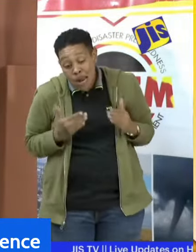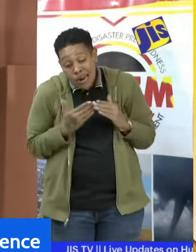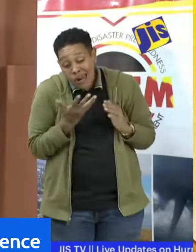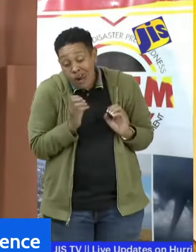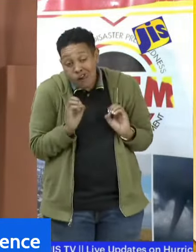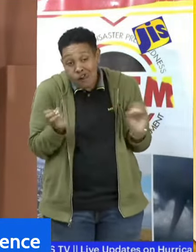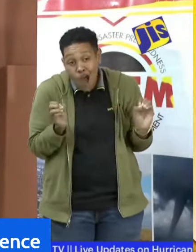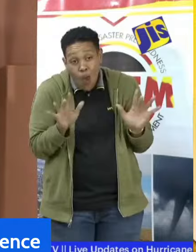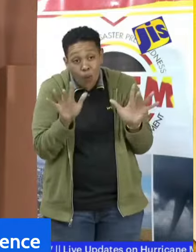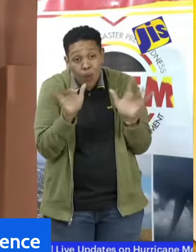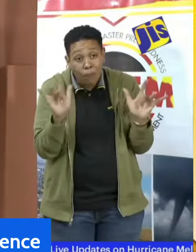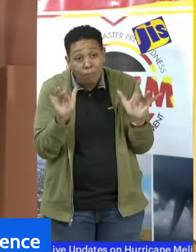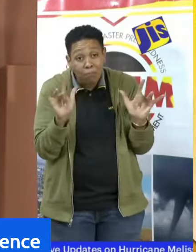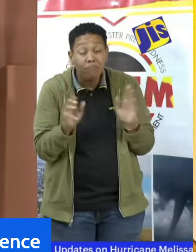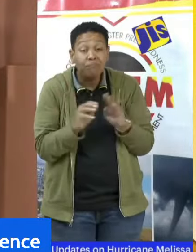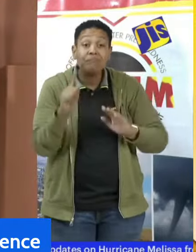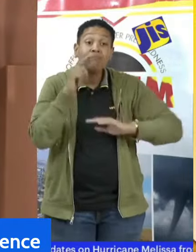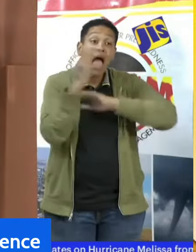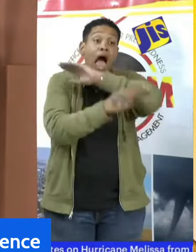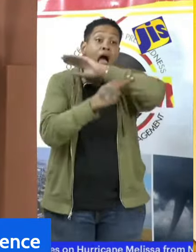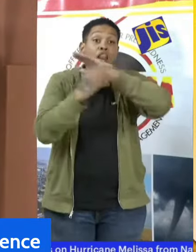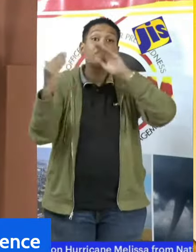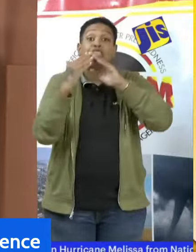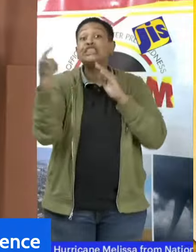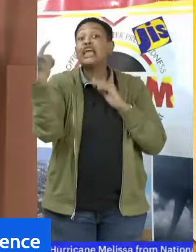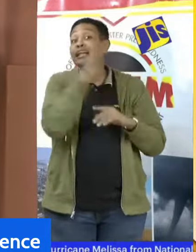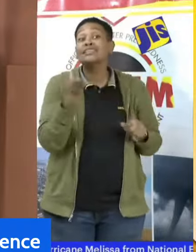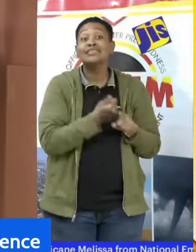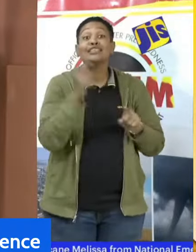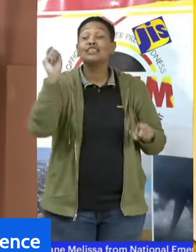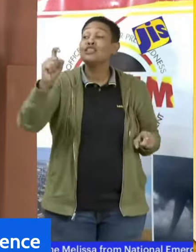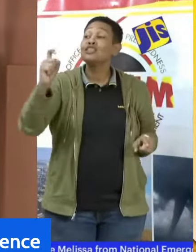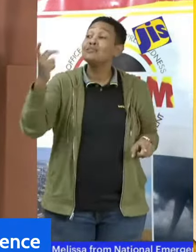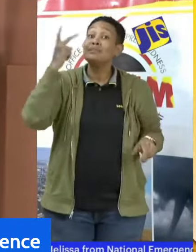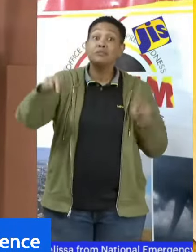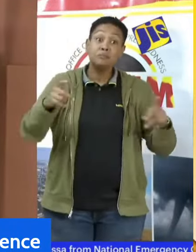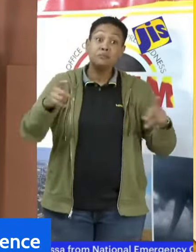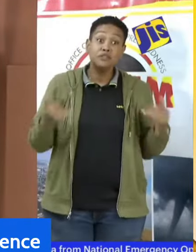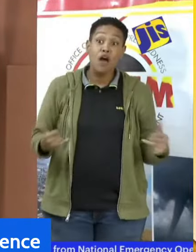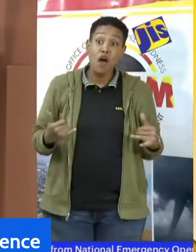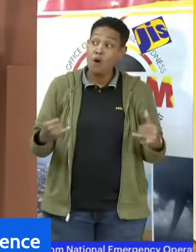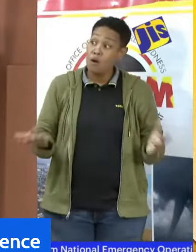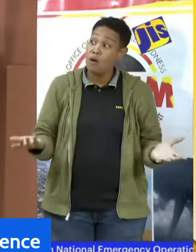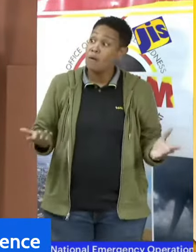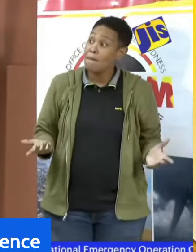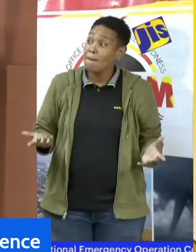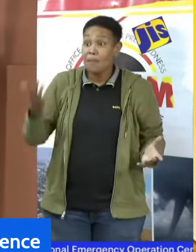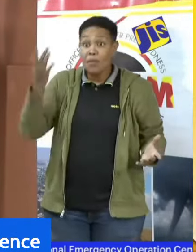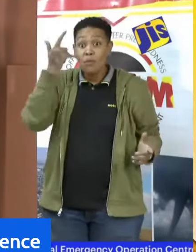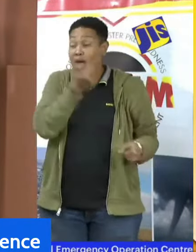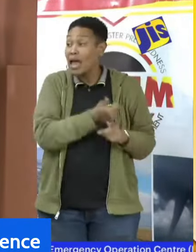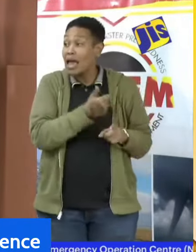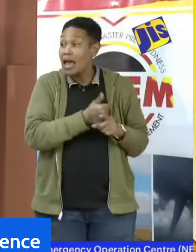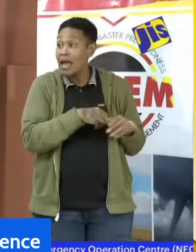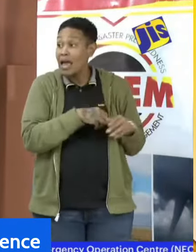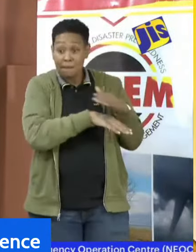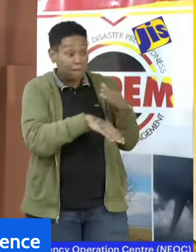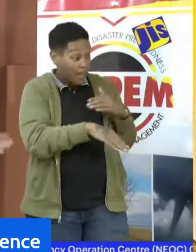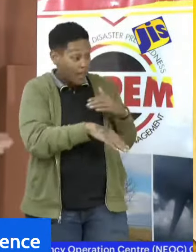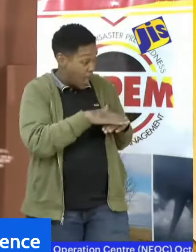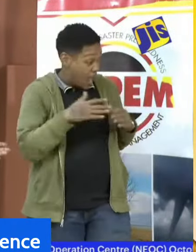The shelters in Hanover should be seeing people now, because based